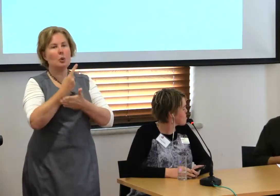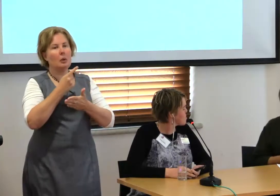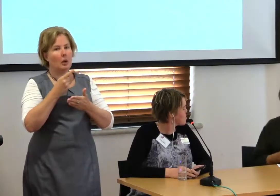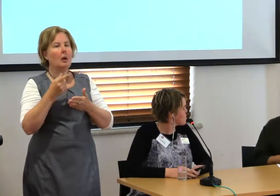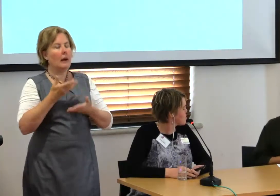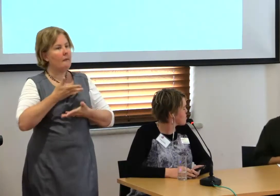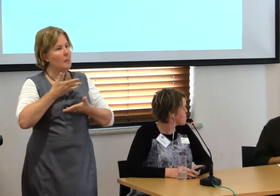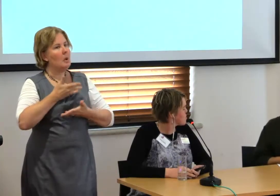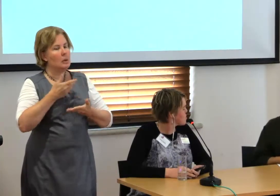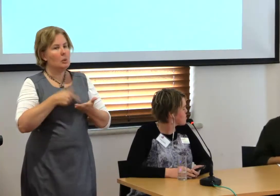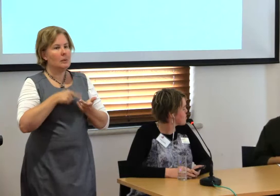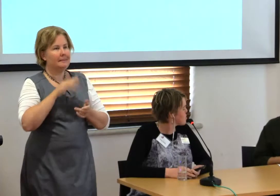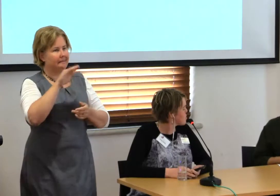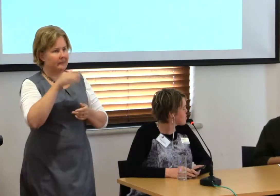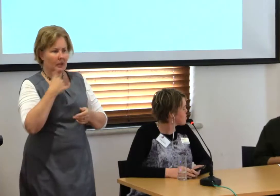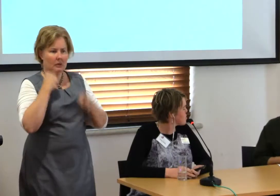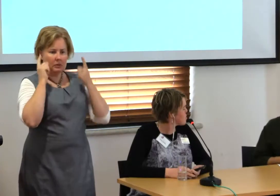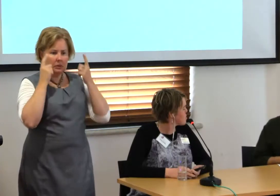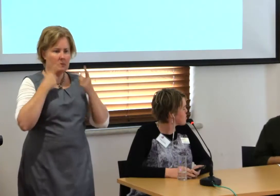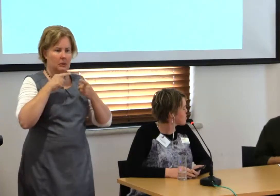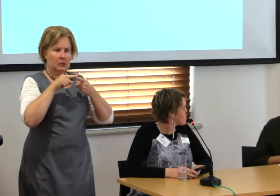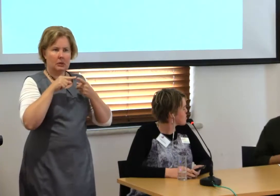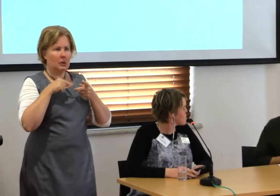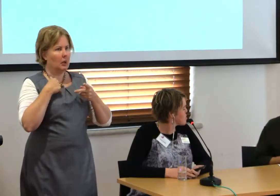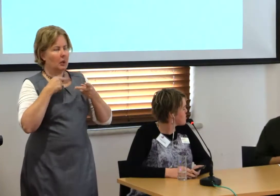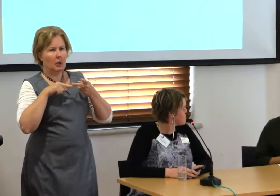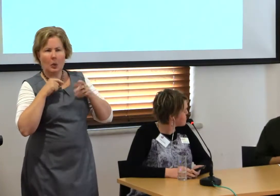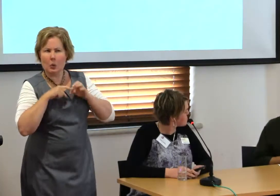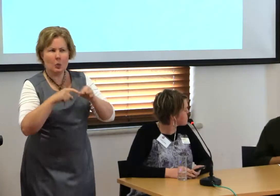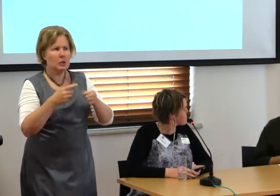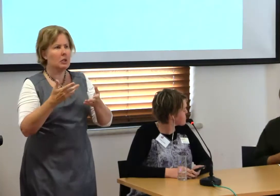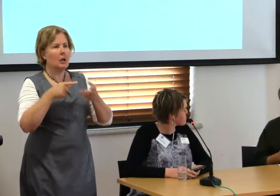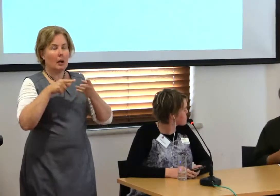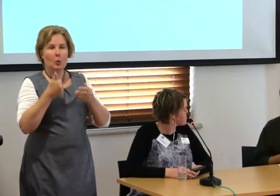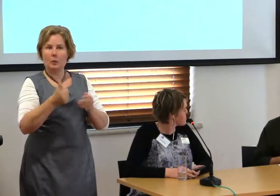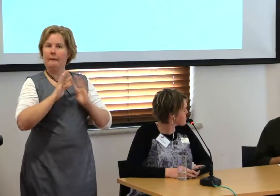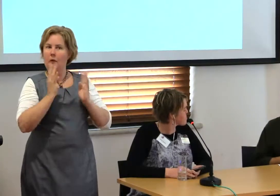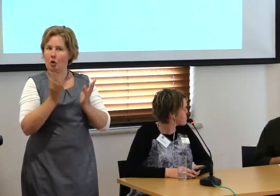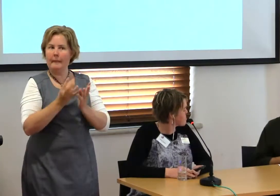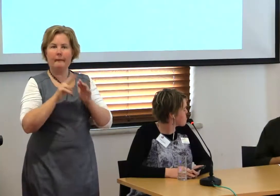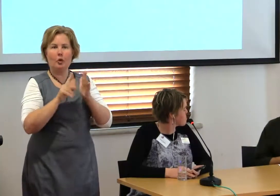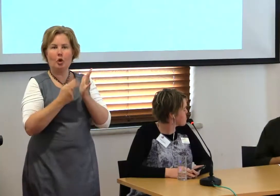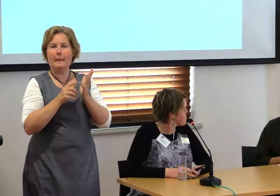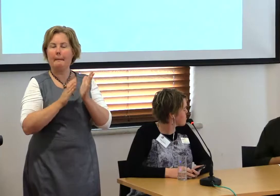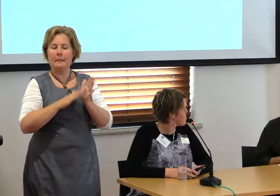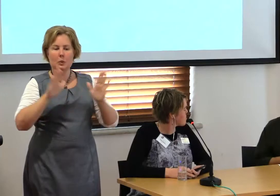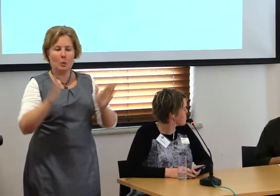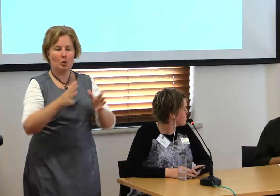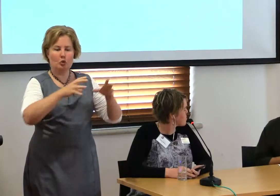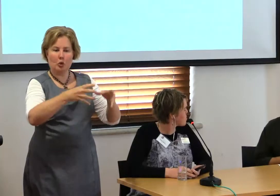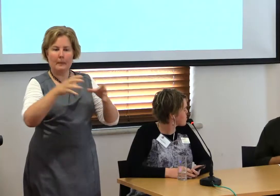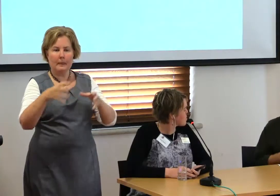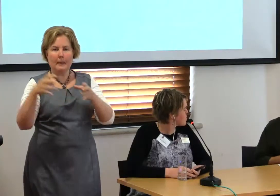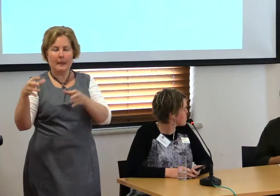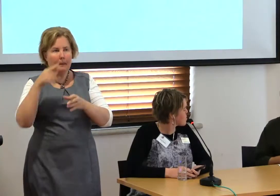to raise a whole lot of concerns and questions. So I think that was a really good forum, those small groups where people can really share